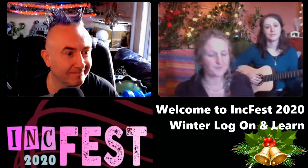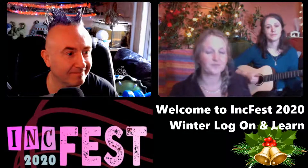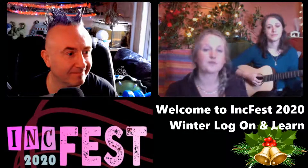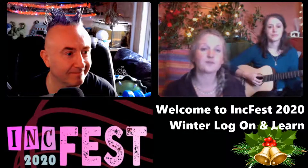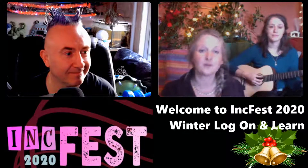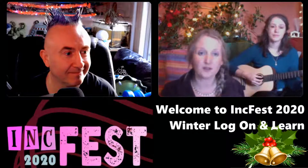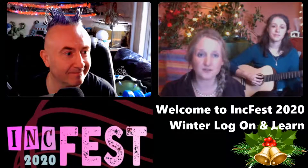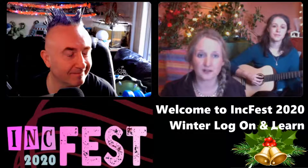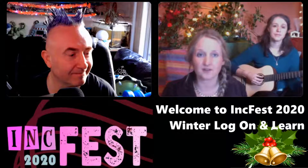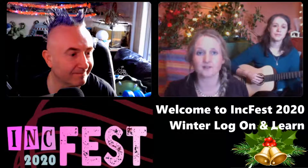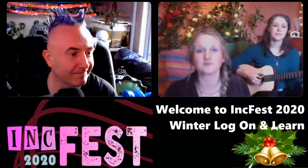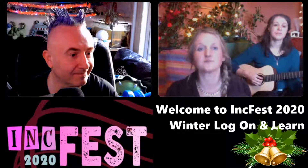So it goes like this.